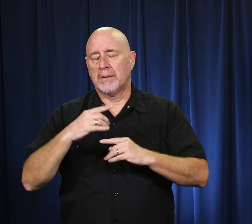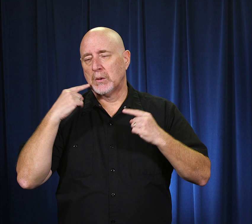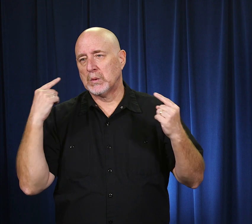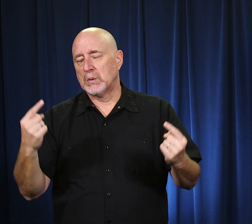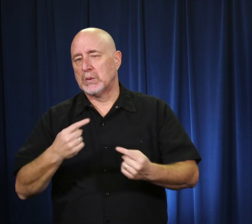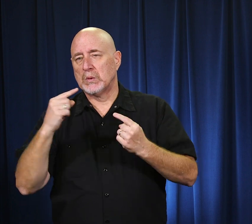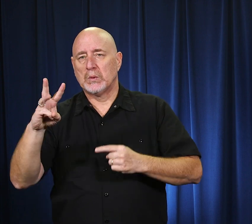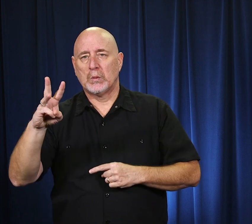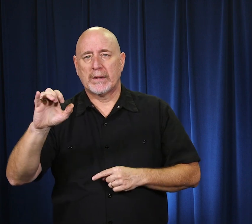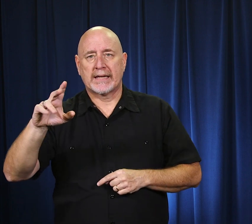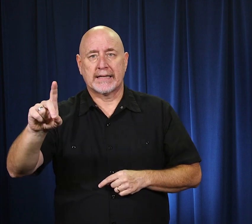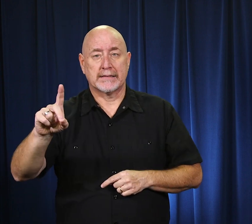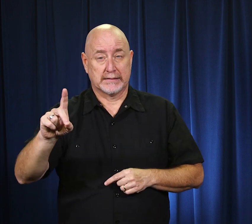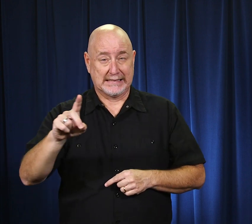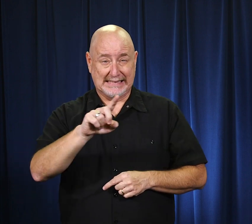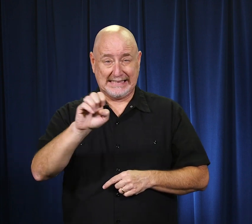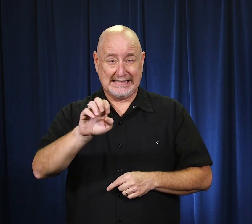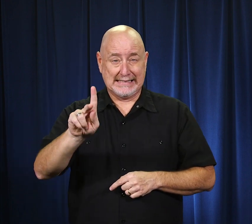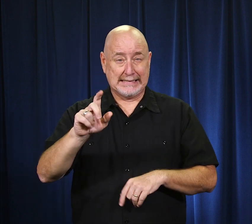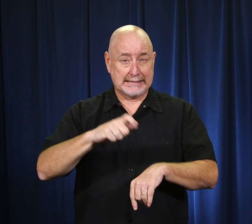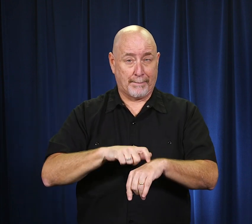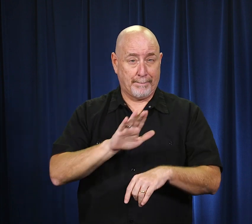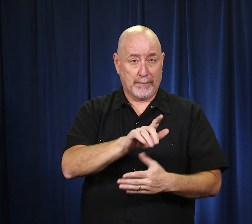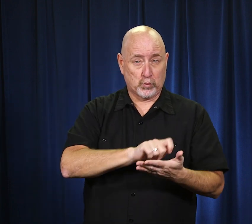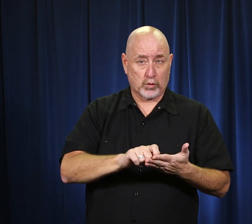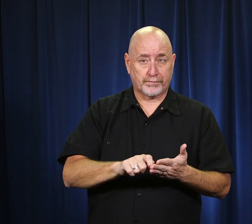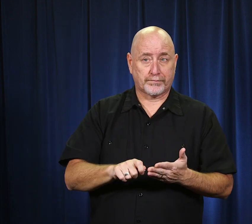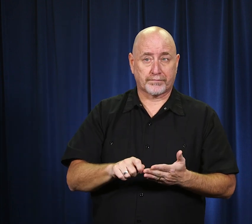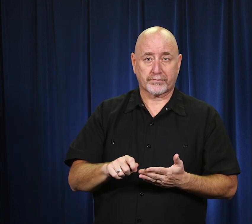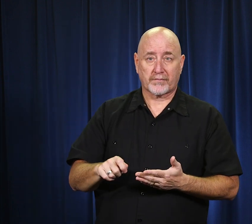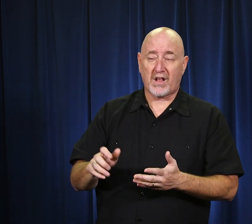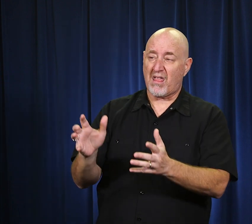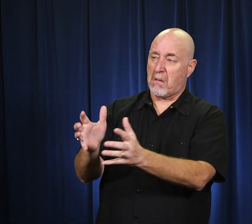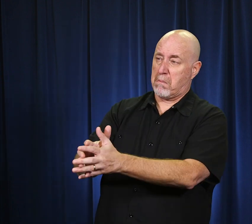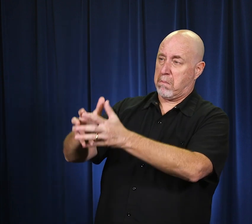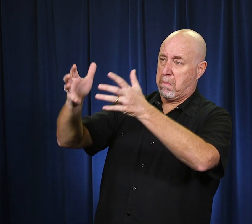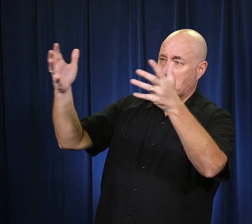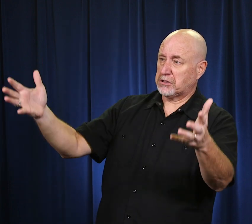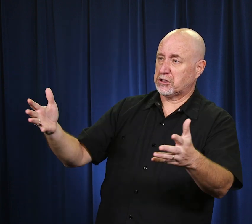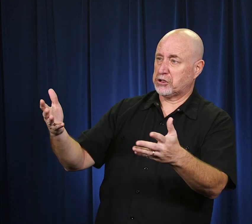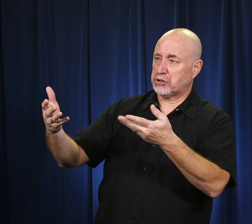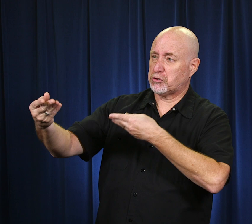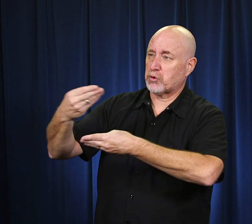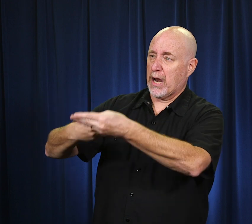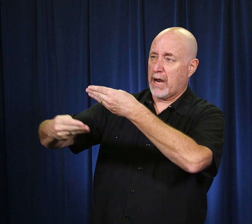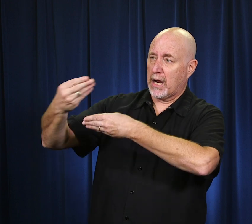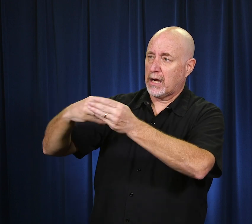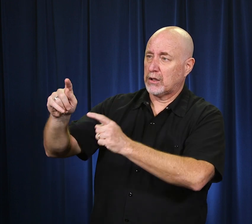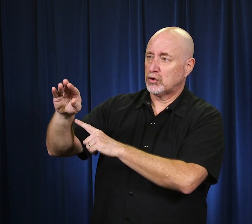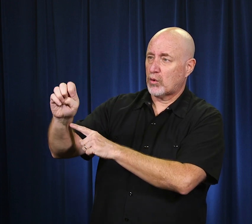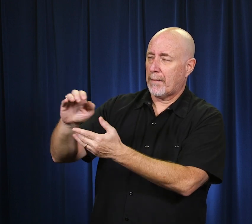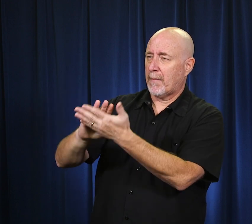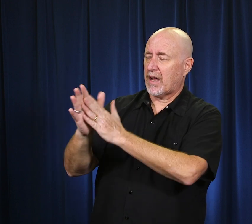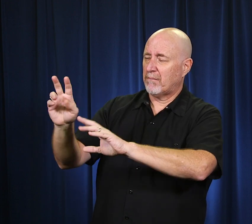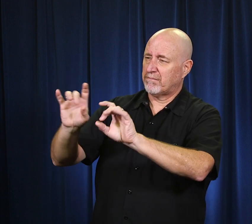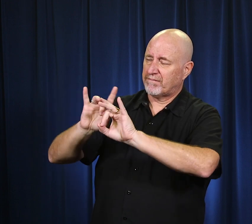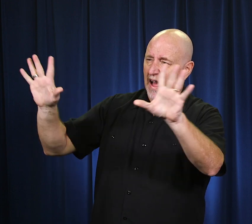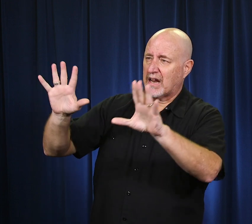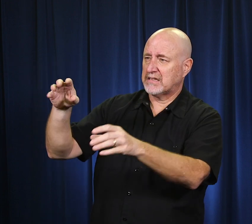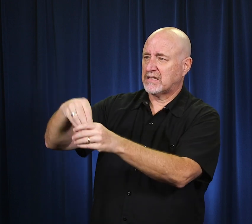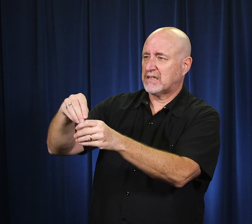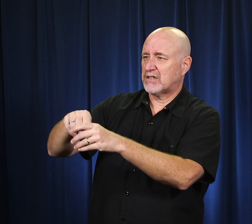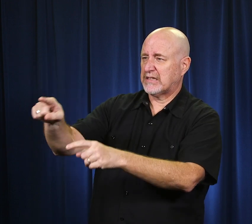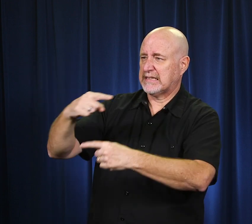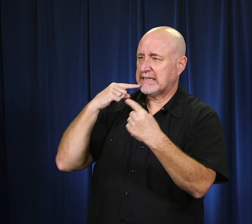very wicked. During Ezekiel's day, he wrote that by the abundance of your trading, you became filled with